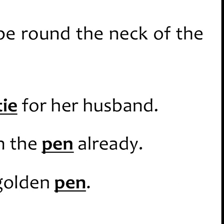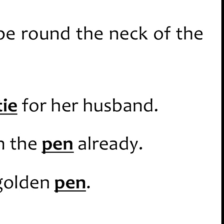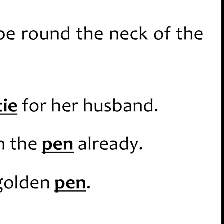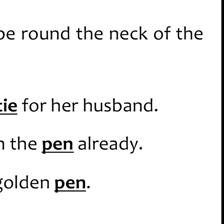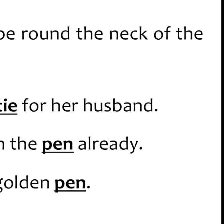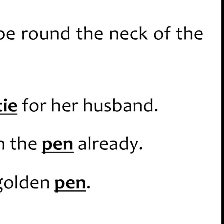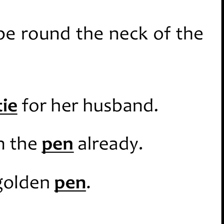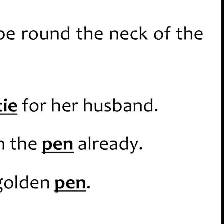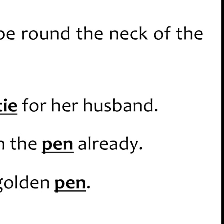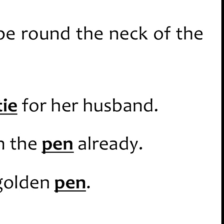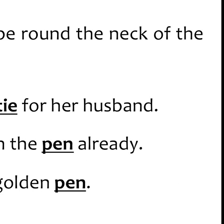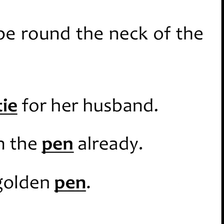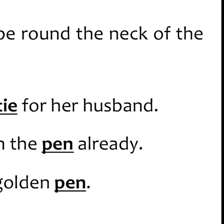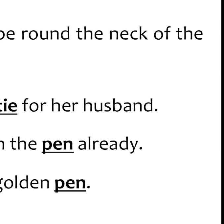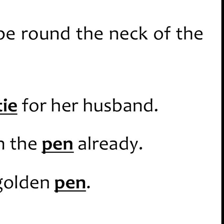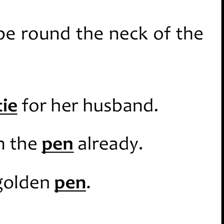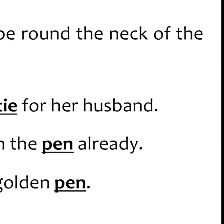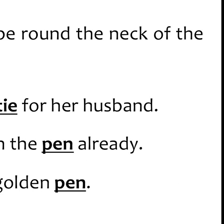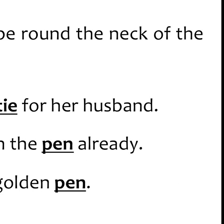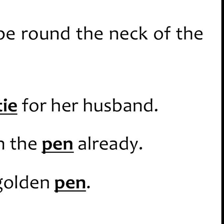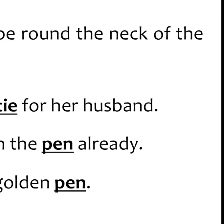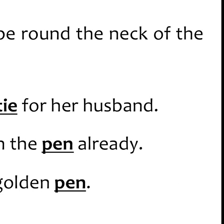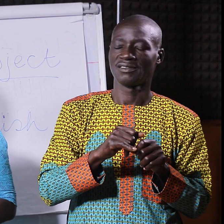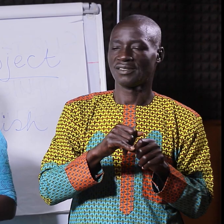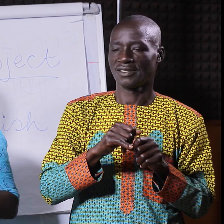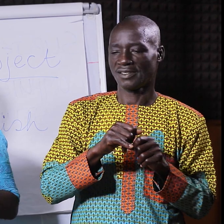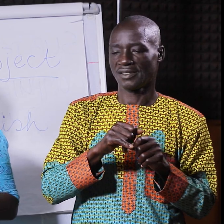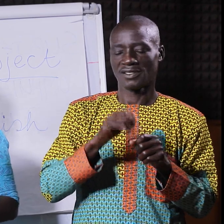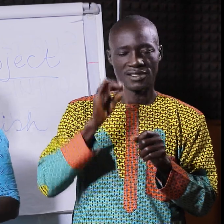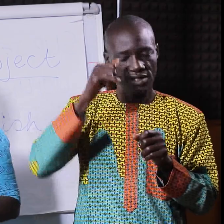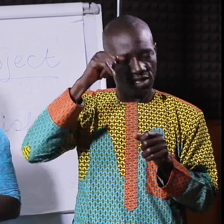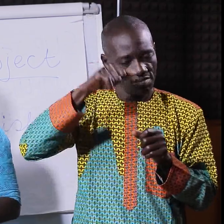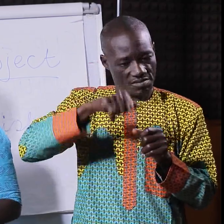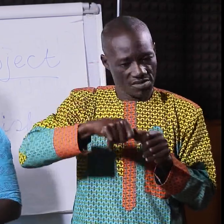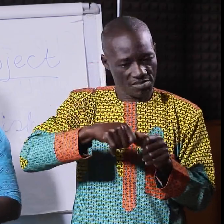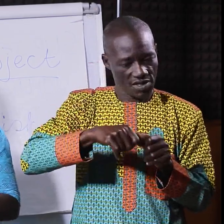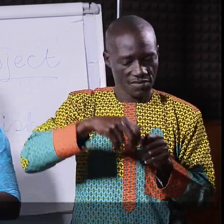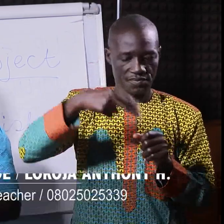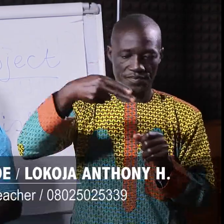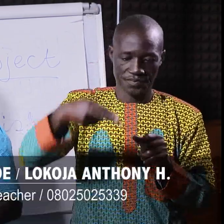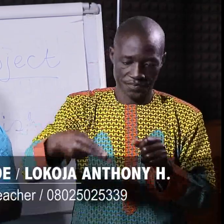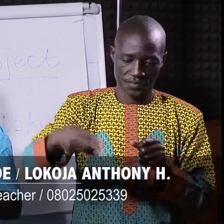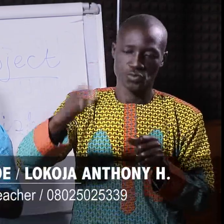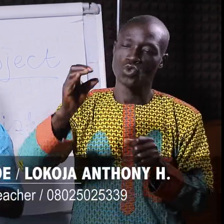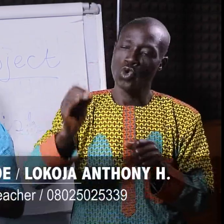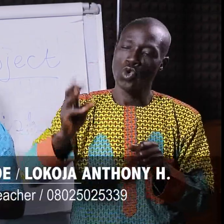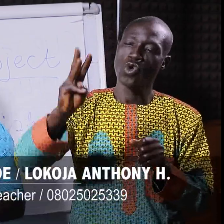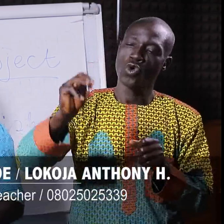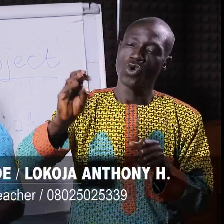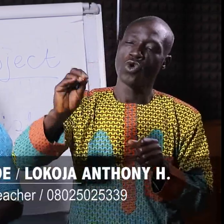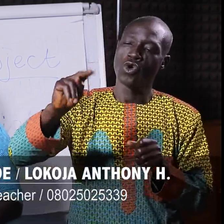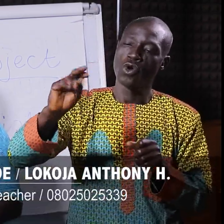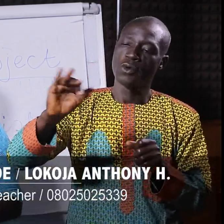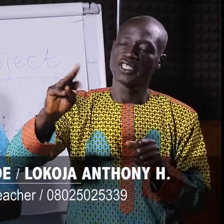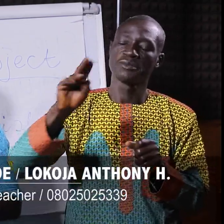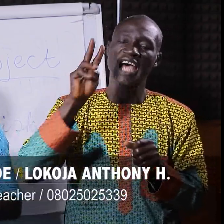golden pen. He writes with a golden pen. Remember, homonyms are words that sound the